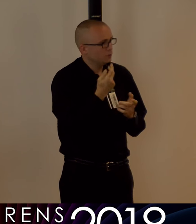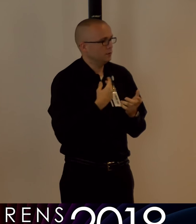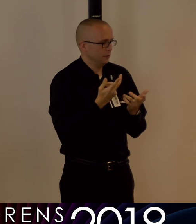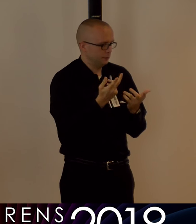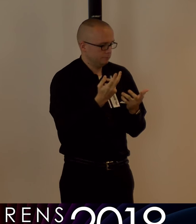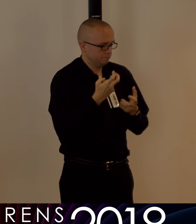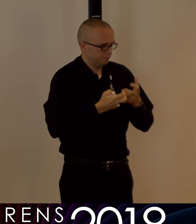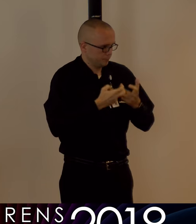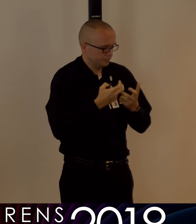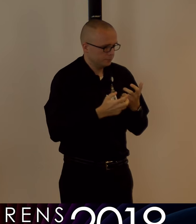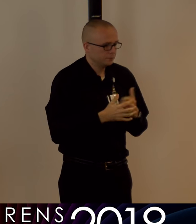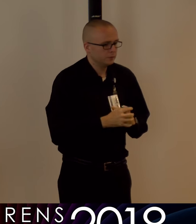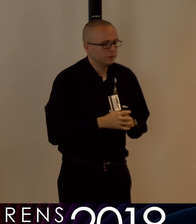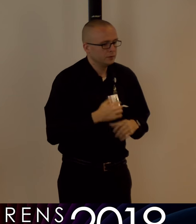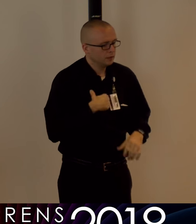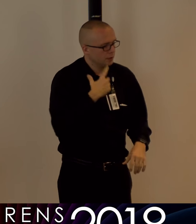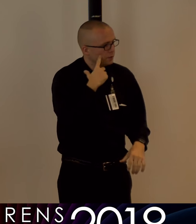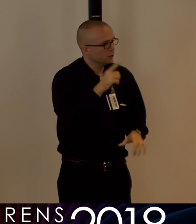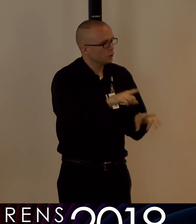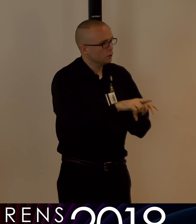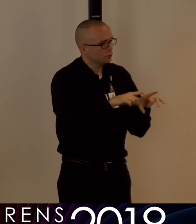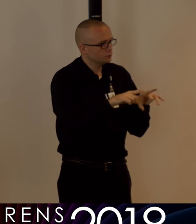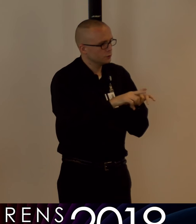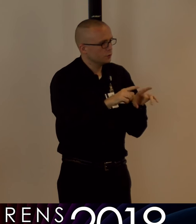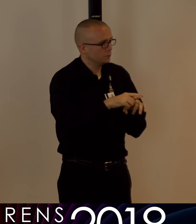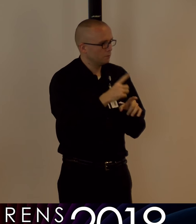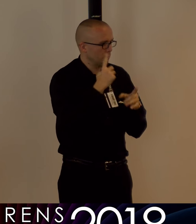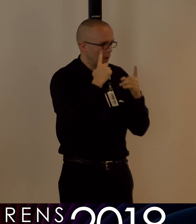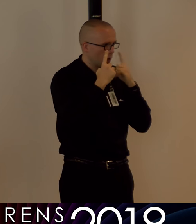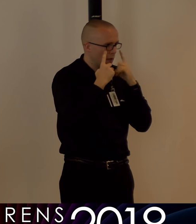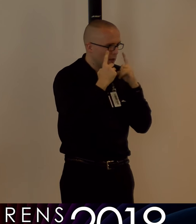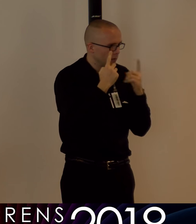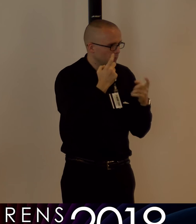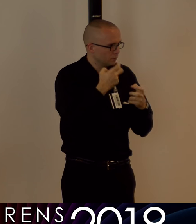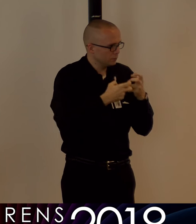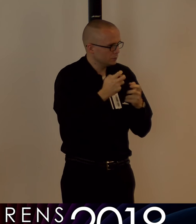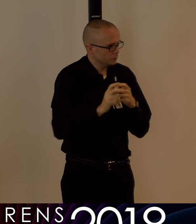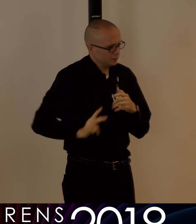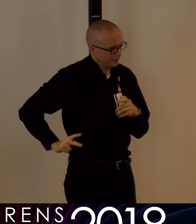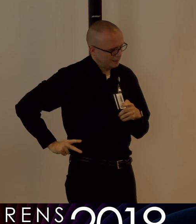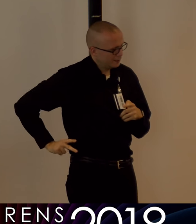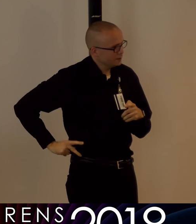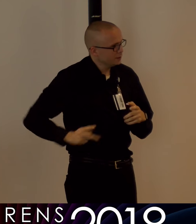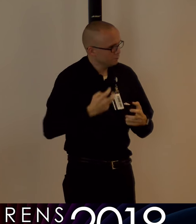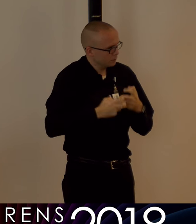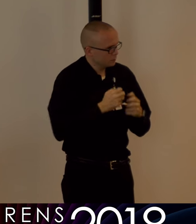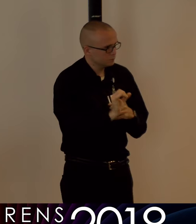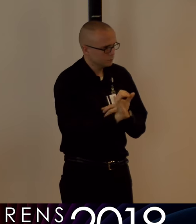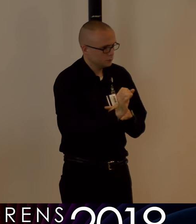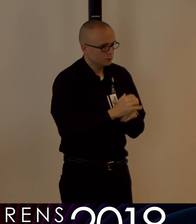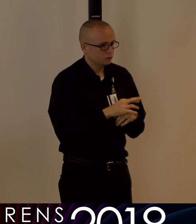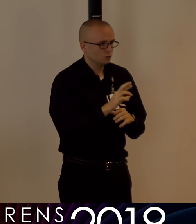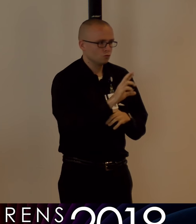Genitourinary reflux, yep. And I think also renal anomalies didn't necessarily make it there. Yep, thank you.